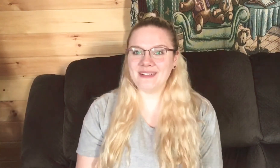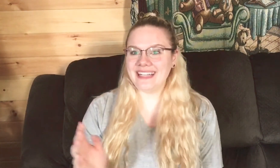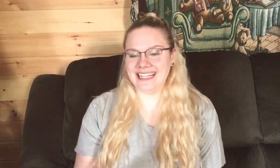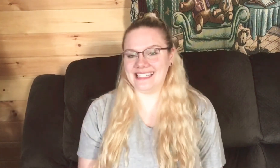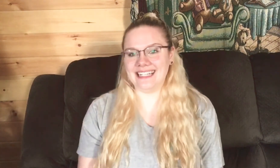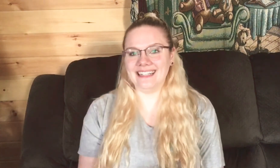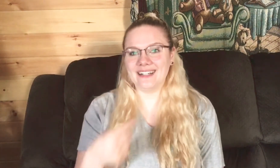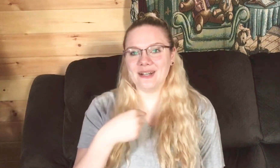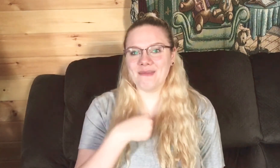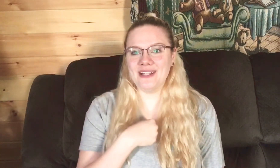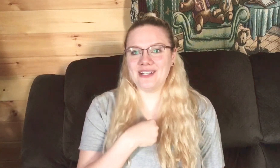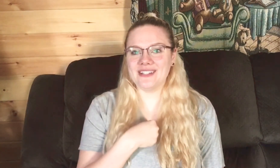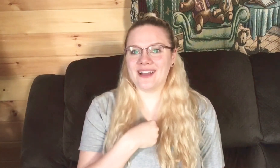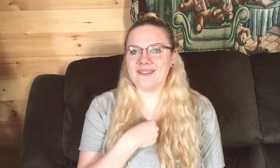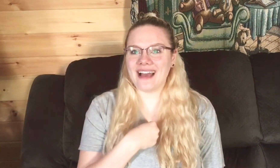Really easy. You're going to point to yourself.